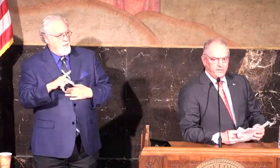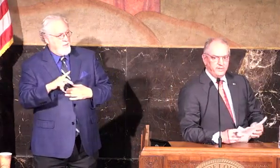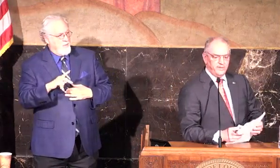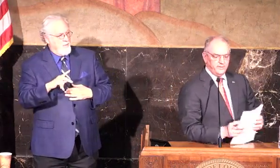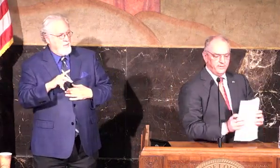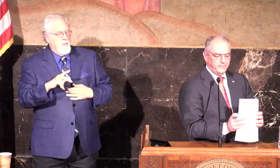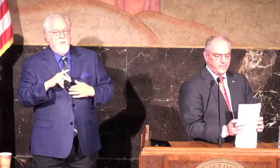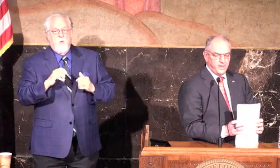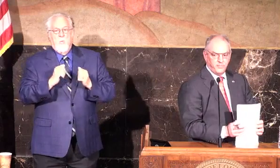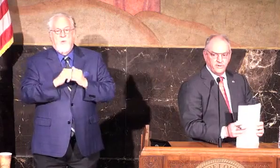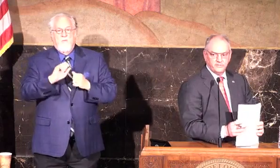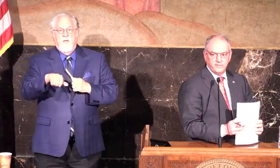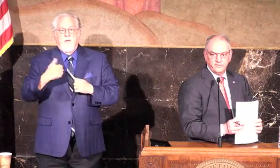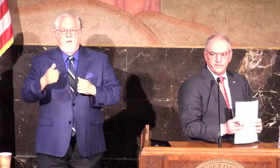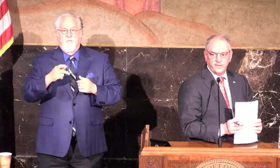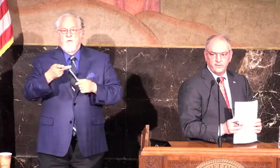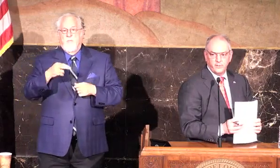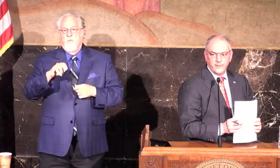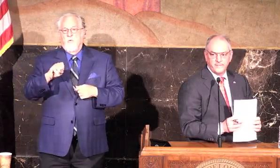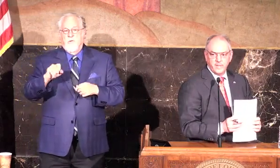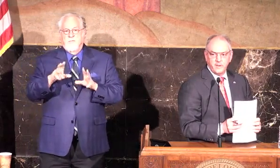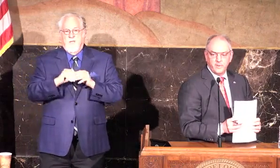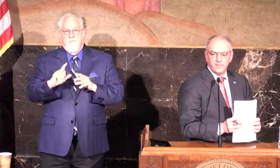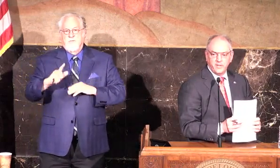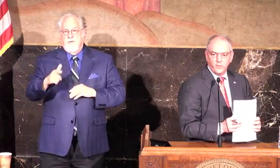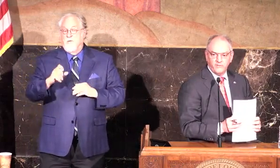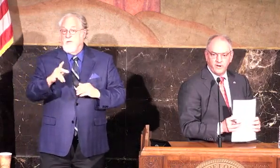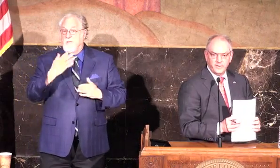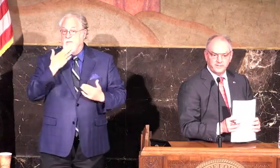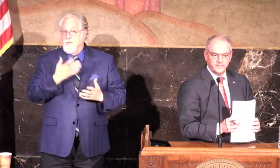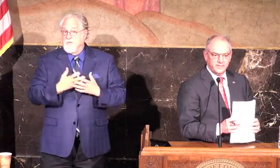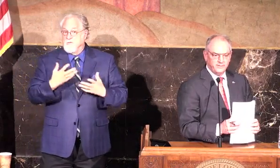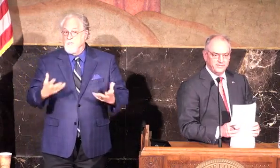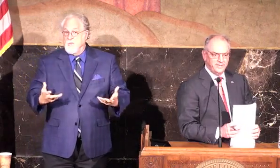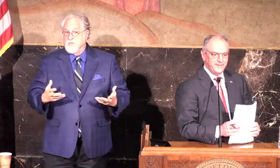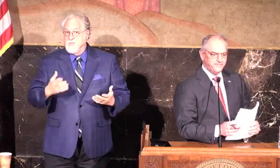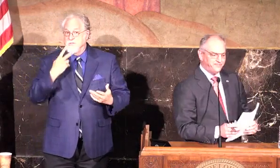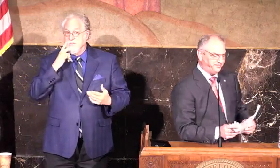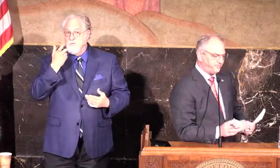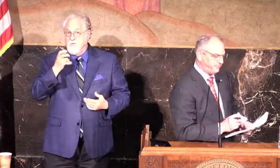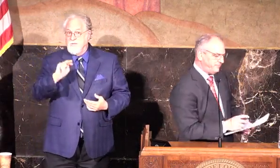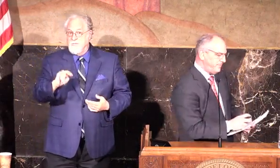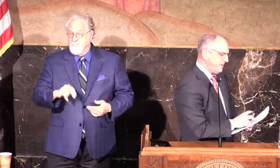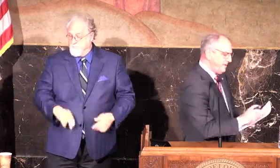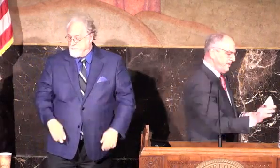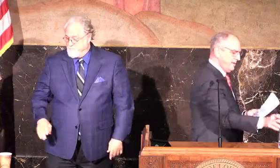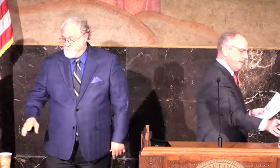with another press conference later in the week. And anyway, thank you all very much, and I will see you then.